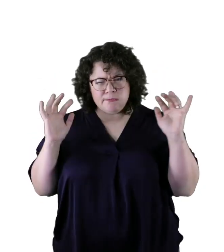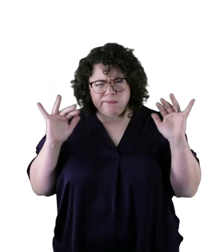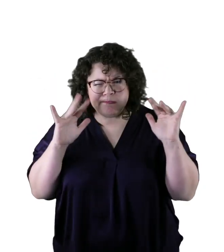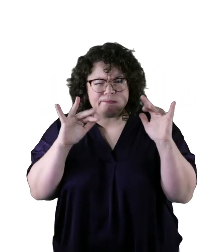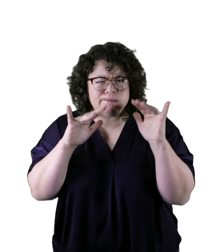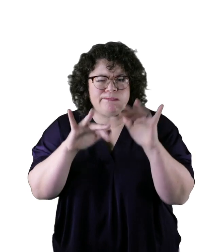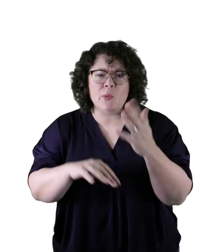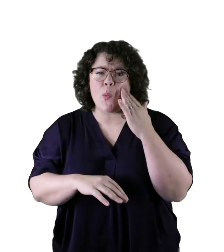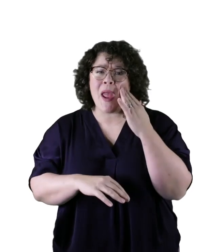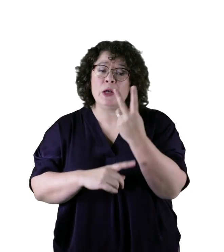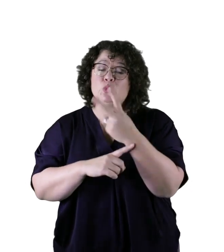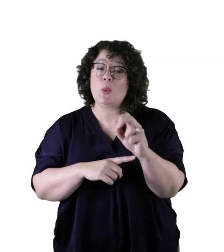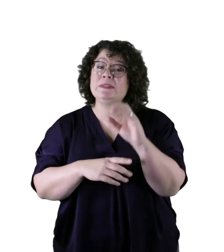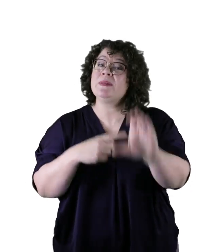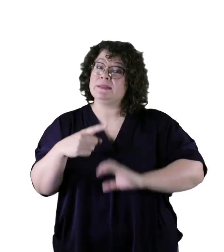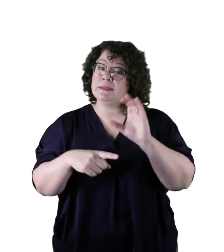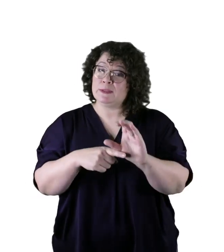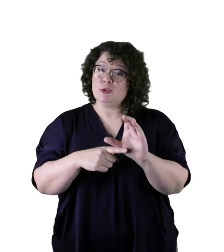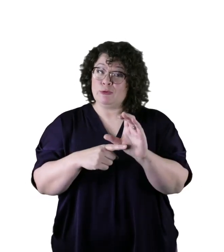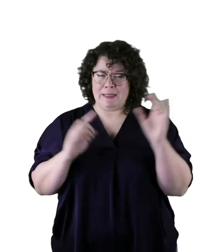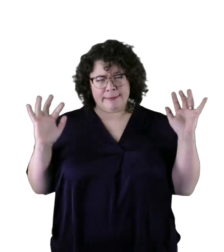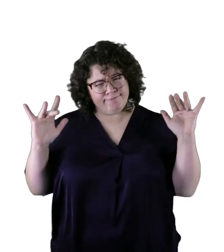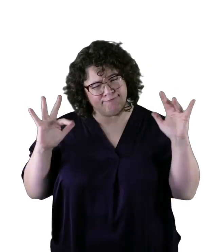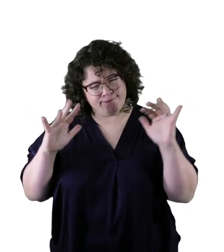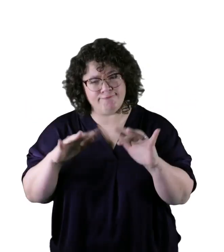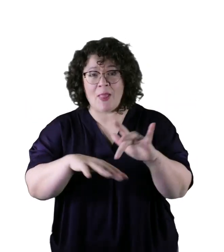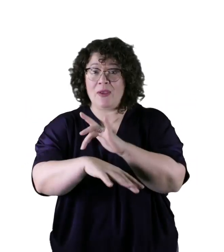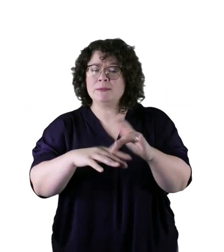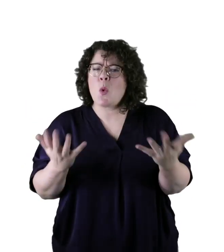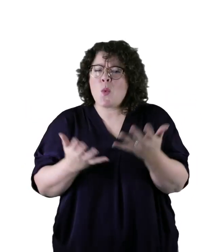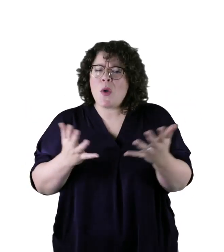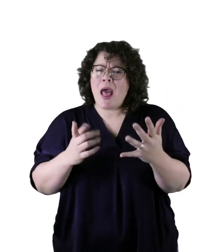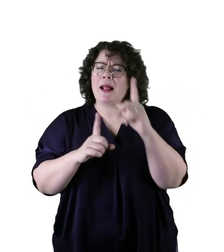famous for his costumed Piero performers who entertained tourists.